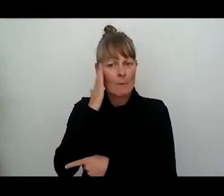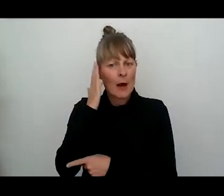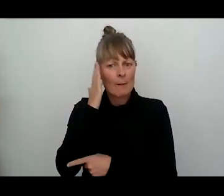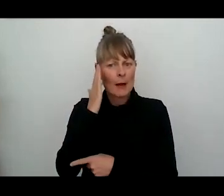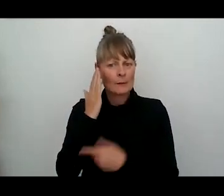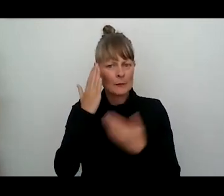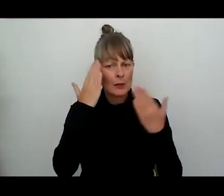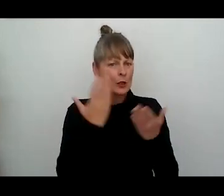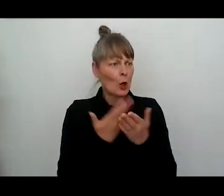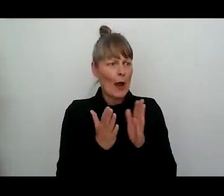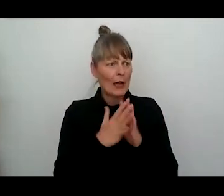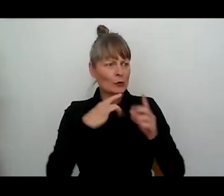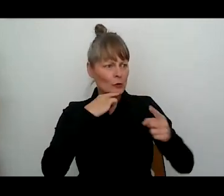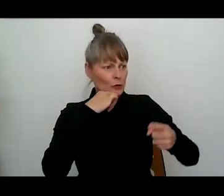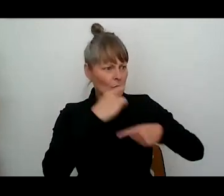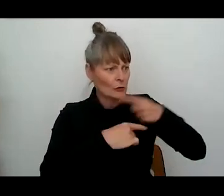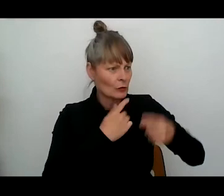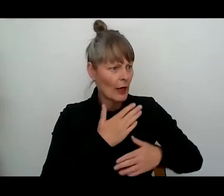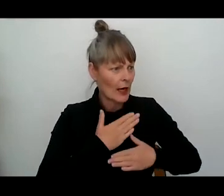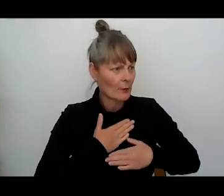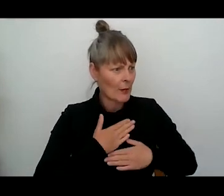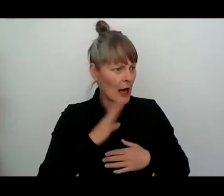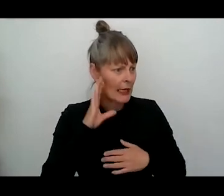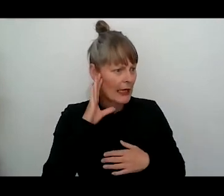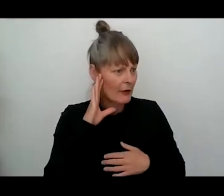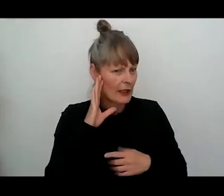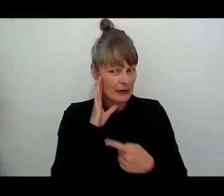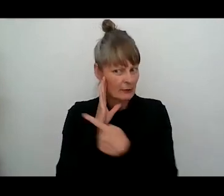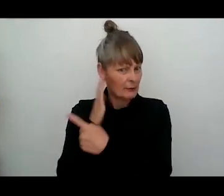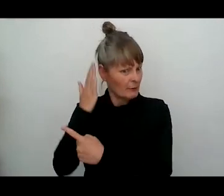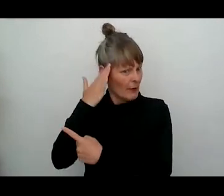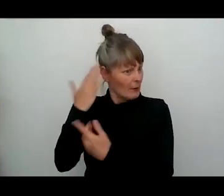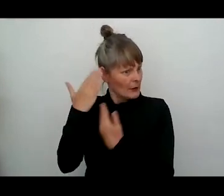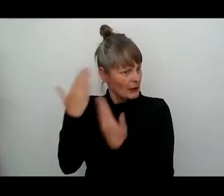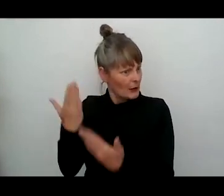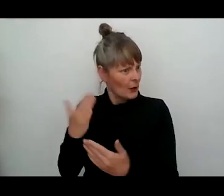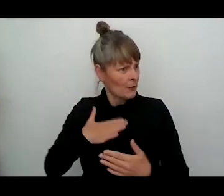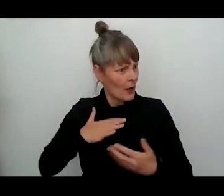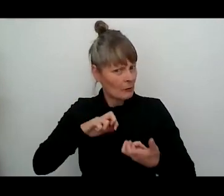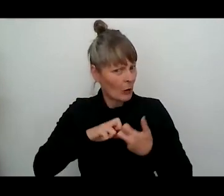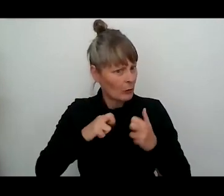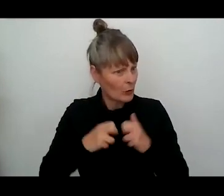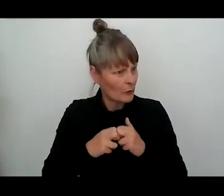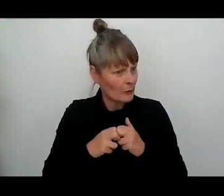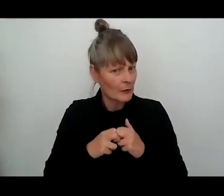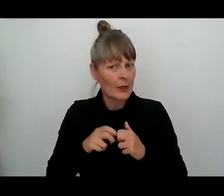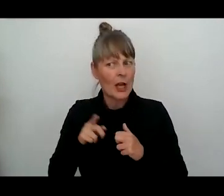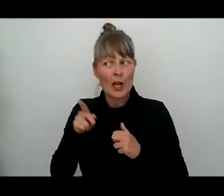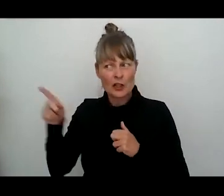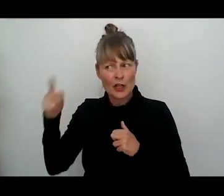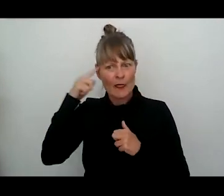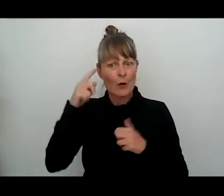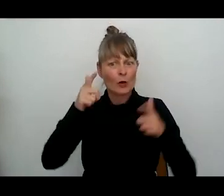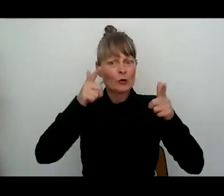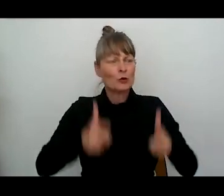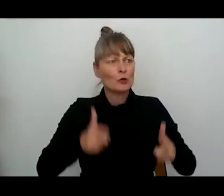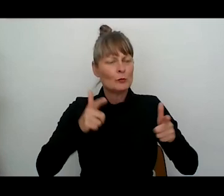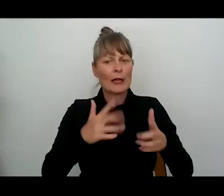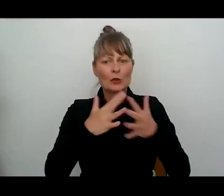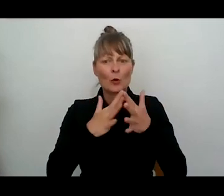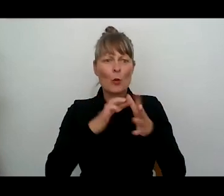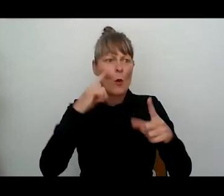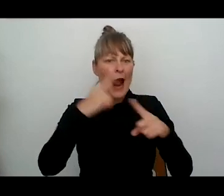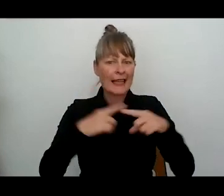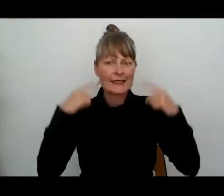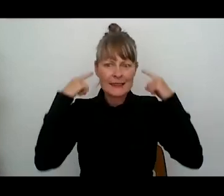hearing. She didn't know what we had exactly, what was the problem. She assumed it was too much earwax. It's got nothing to do with